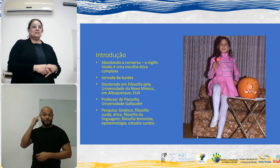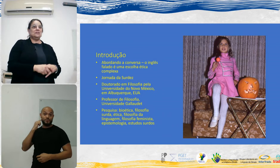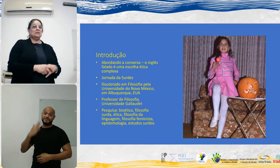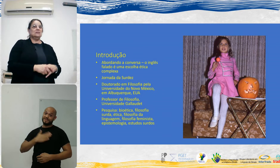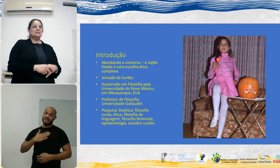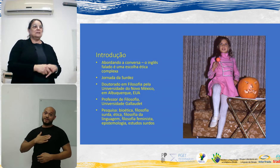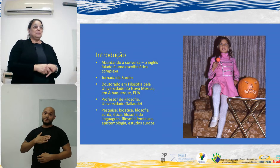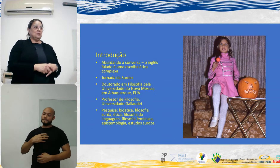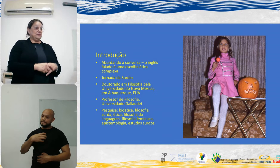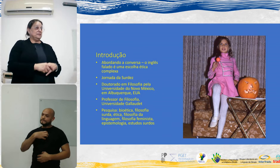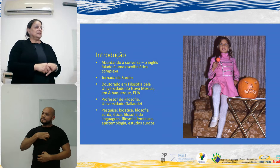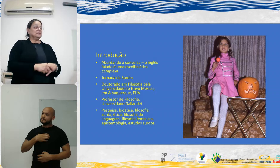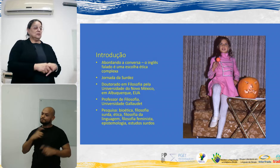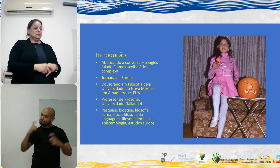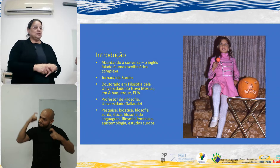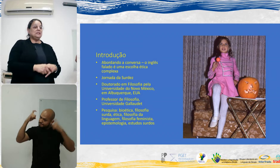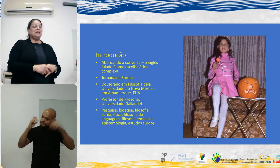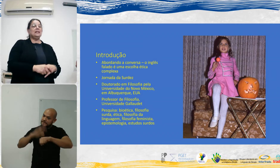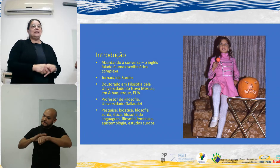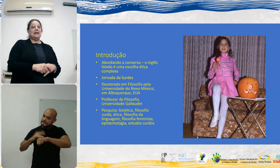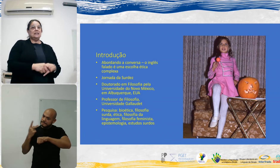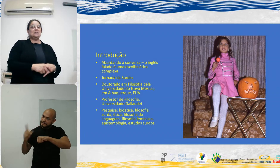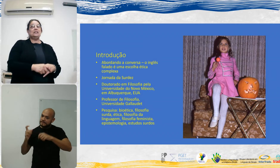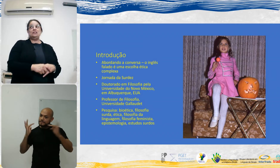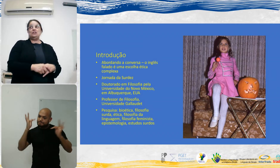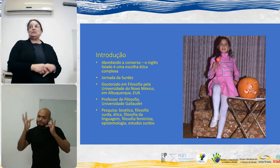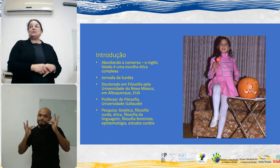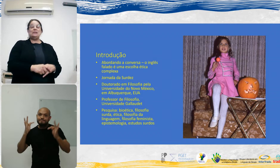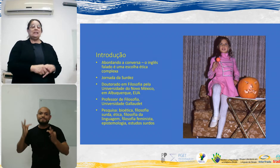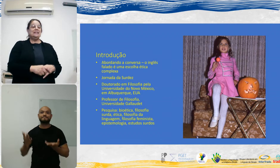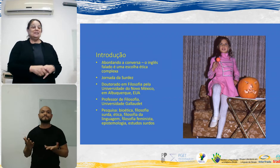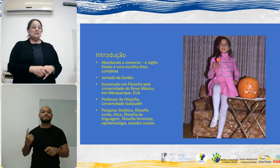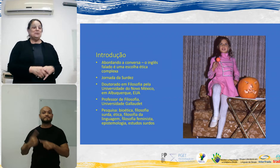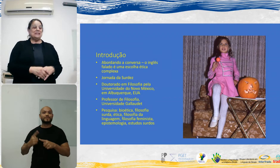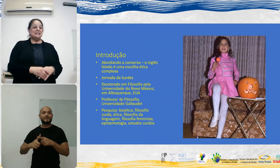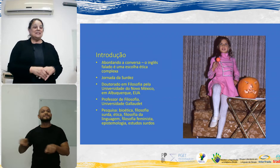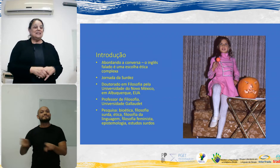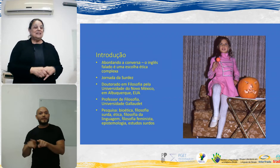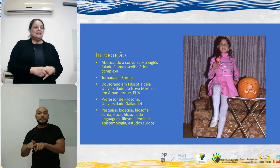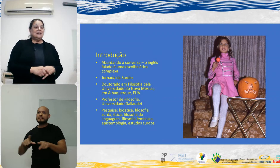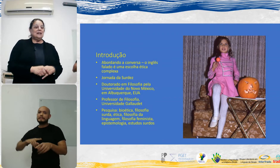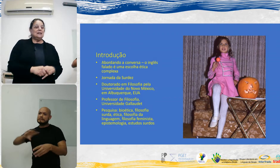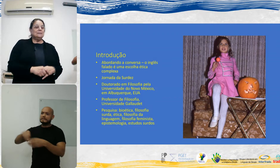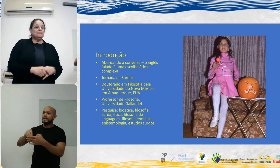of concerns about this technology and the ethical issues related to it.